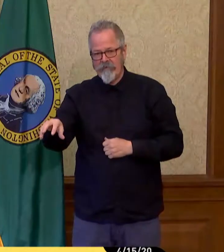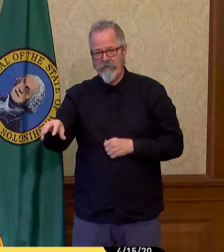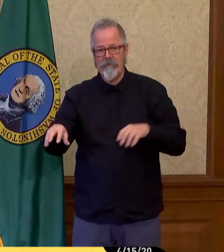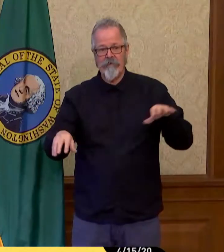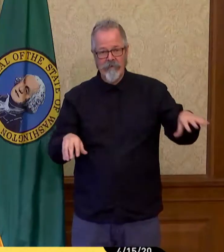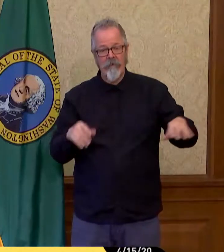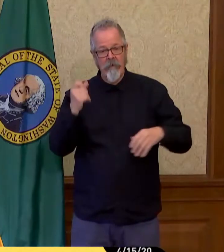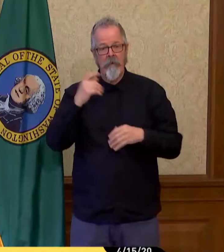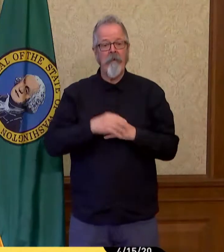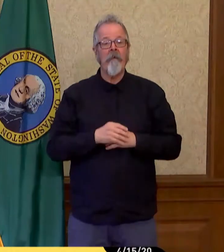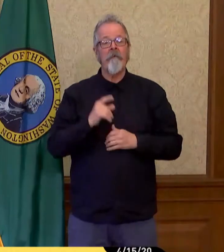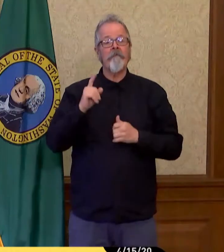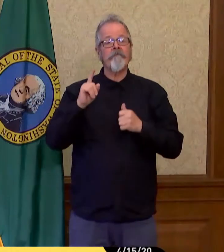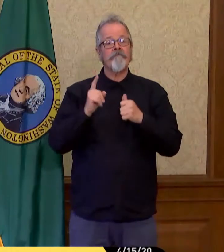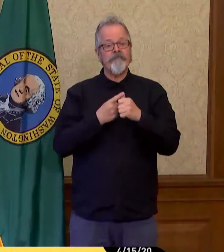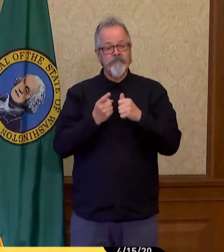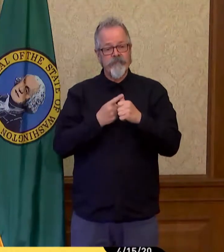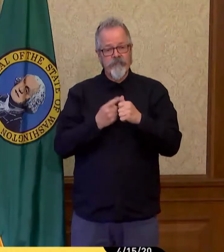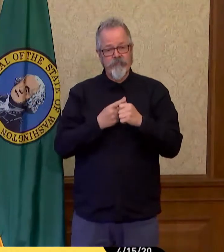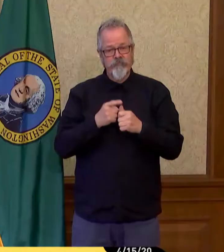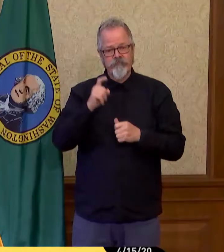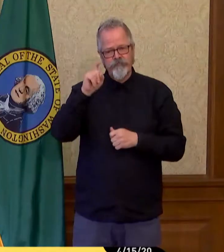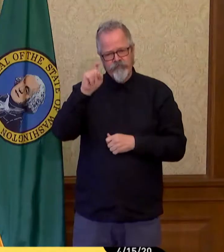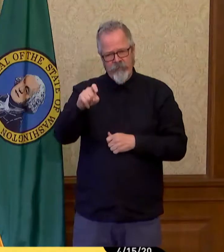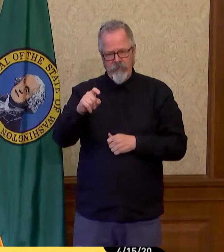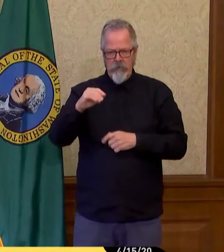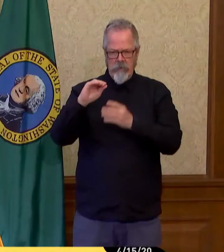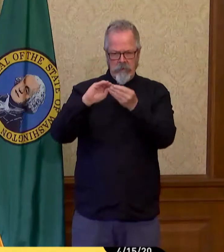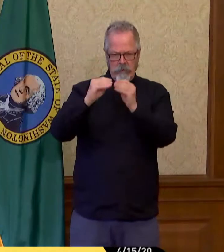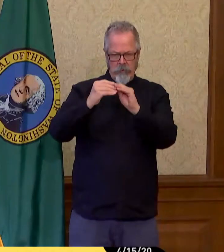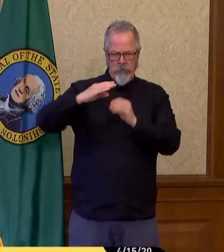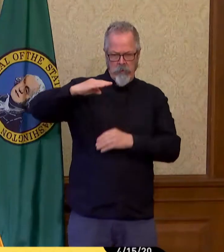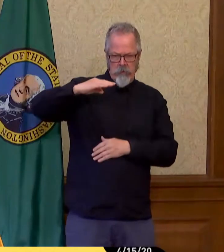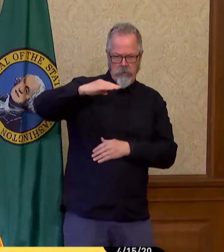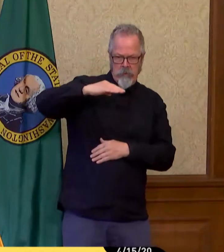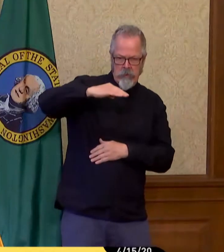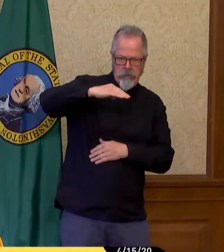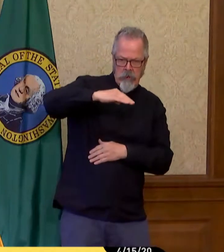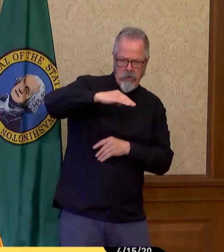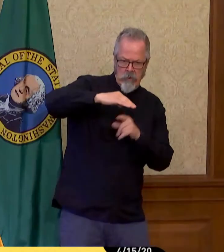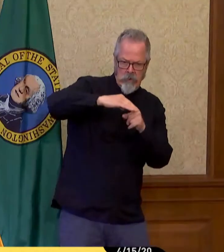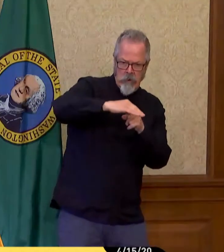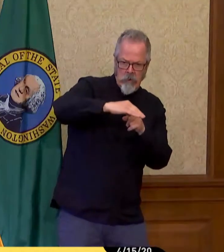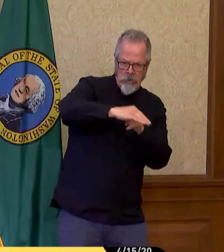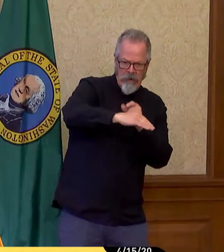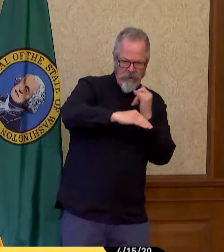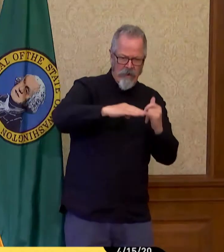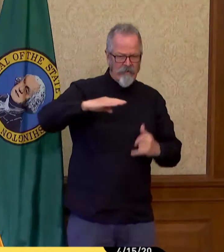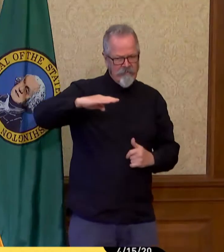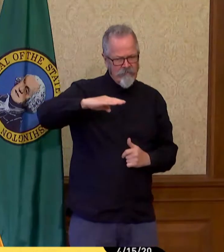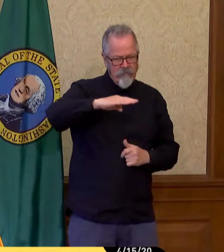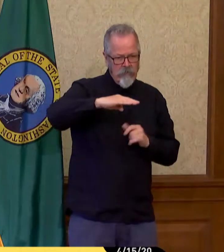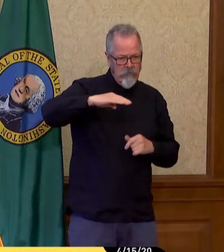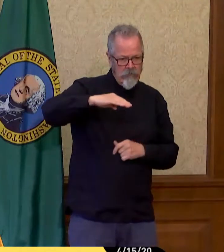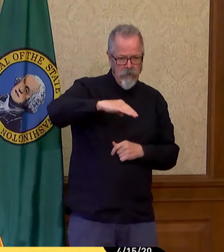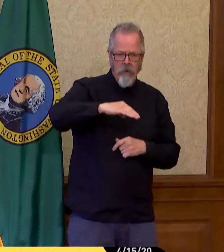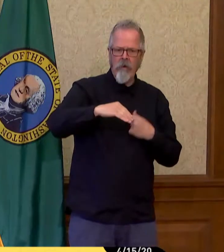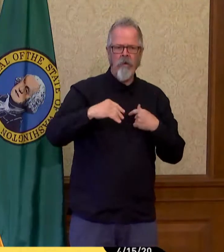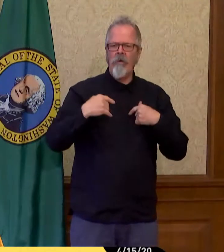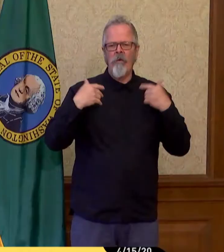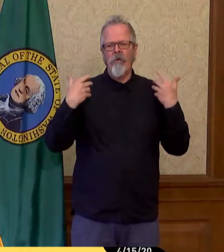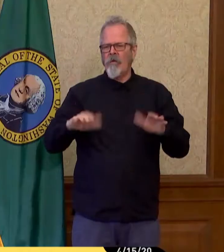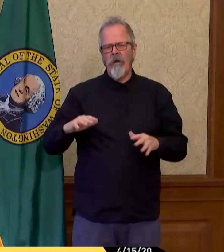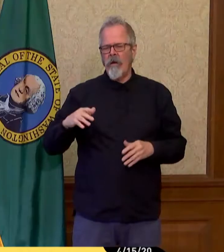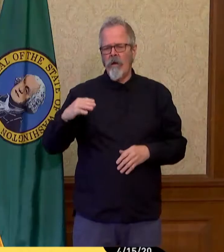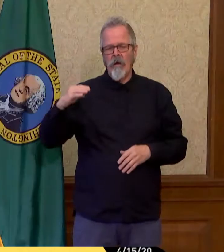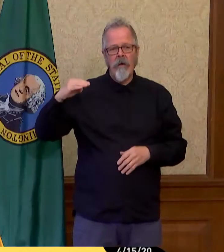infected people where we can be confident that we're not going to have the curve start to rebound and go up again because of the number of